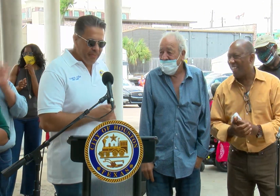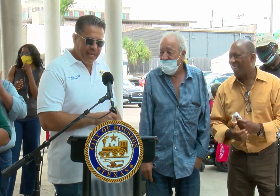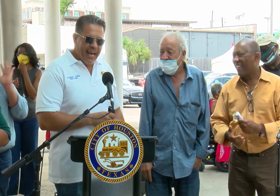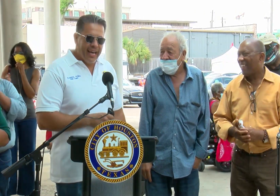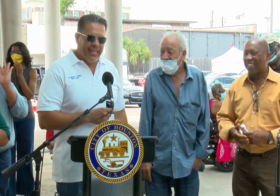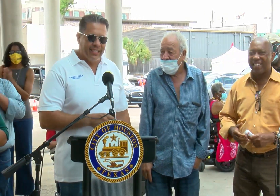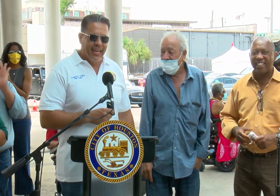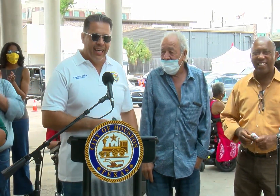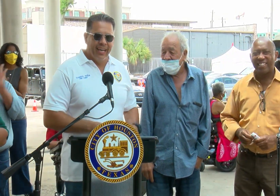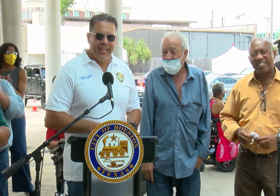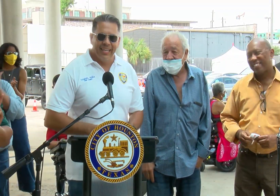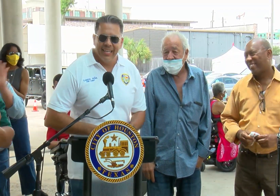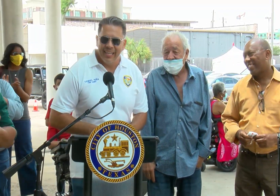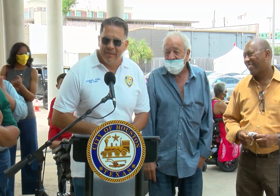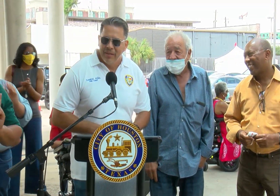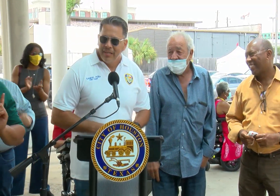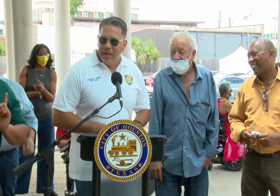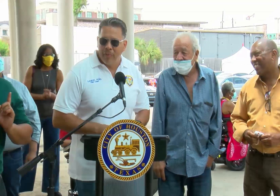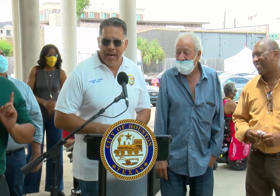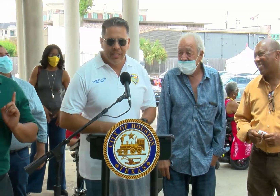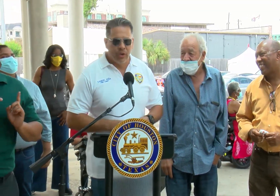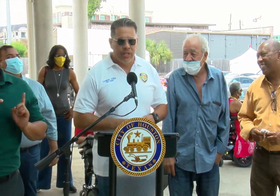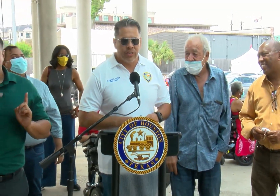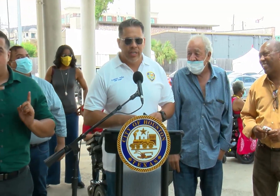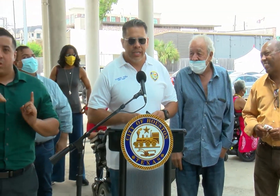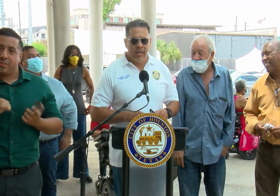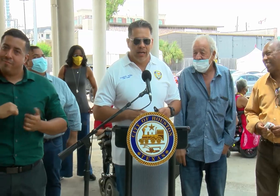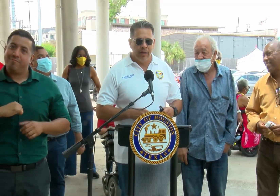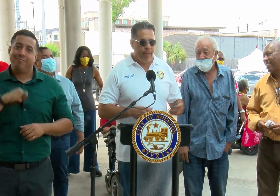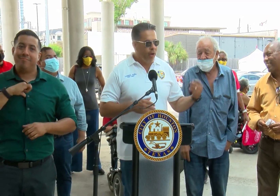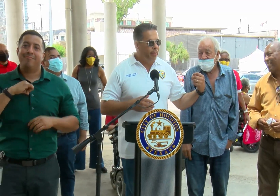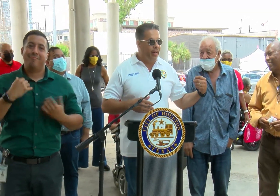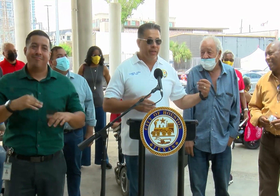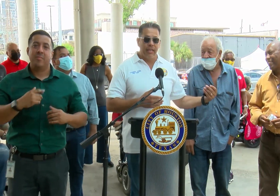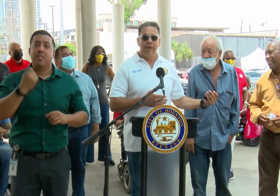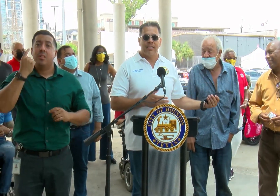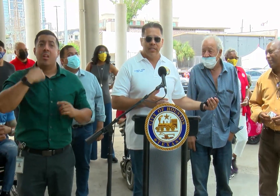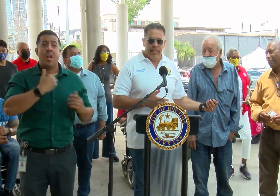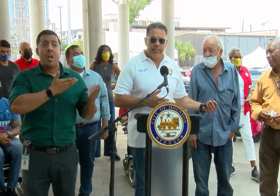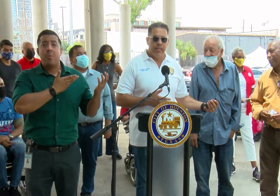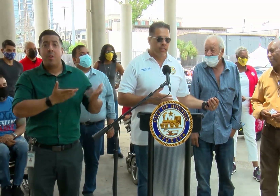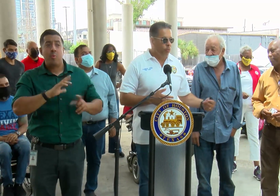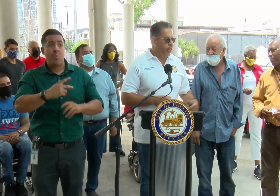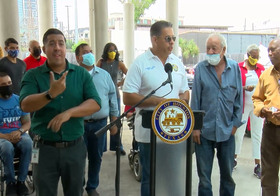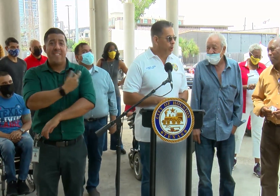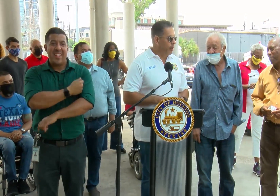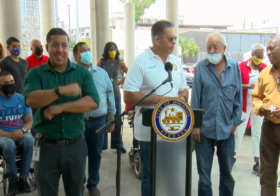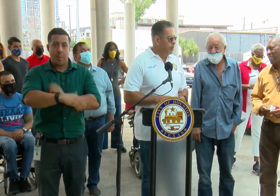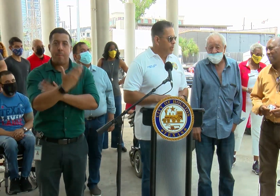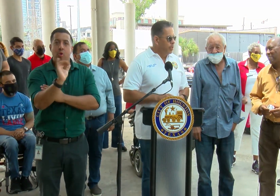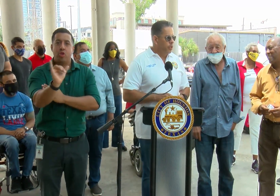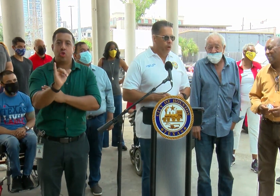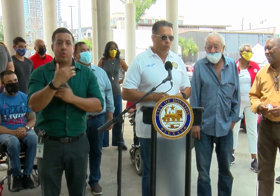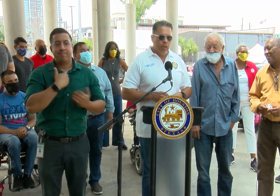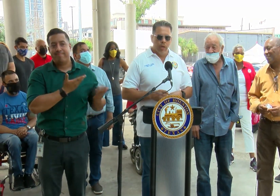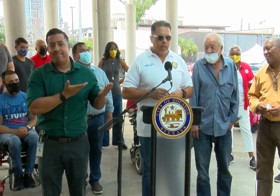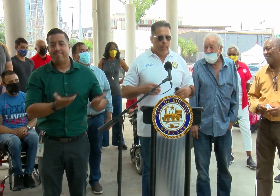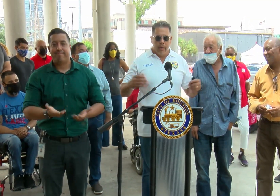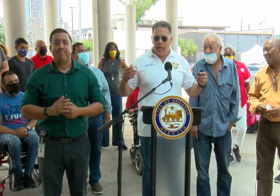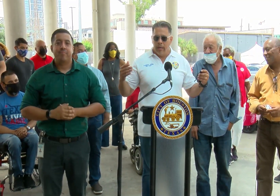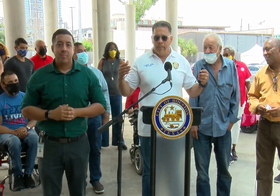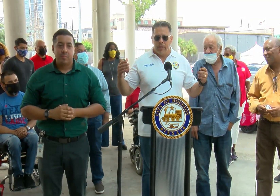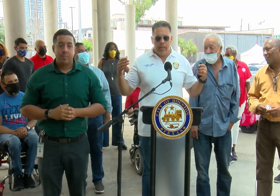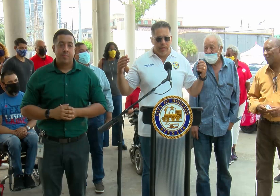This is my dad. He's my pride and joy, certainly. I brought him out here to get vaccinated this morning as well. So